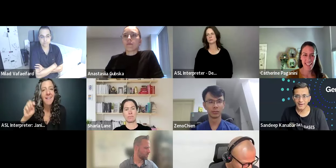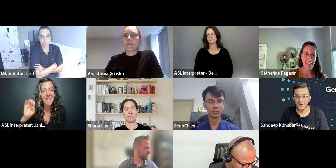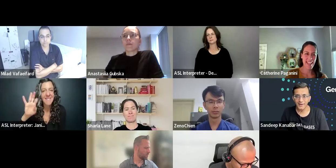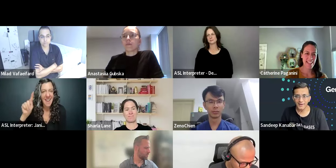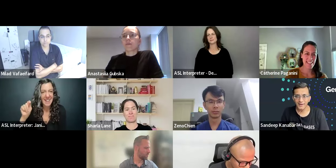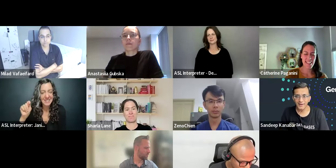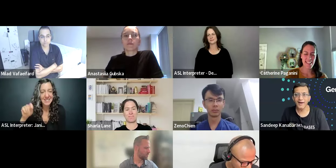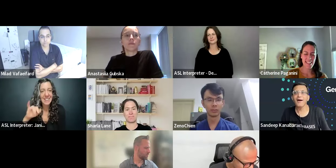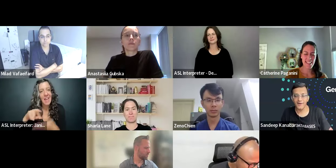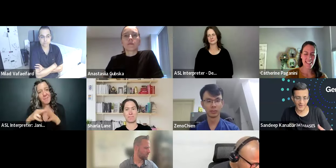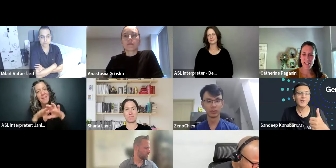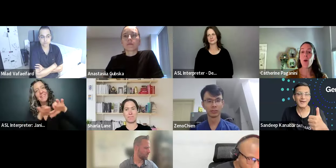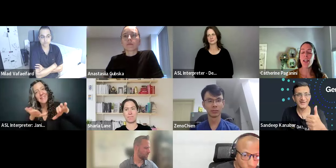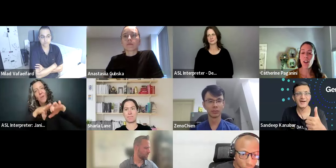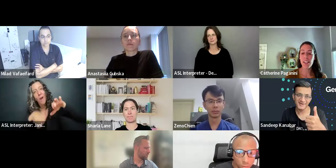remember.